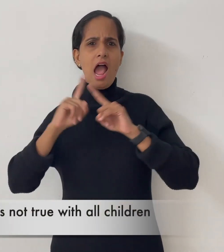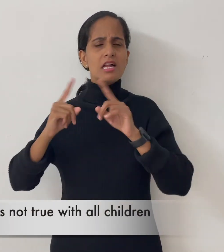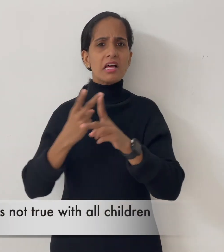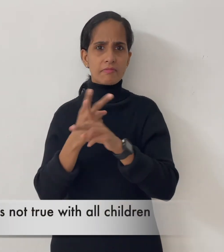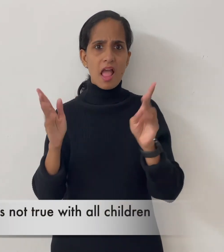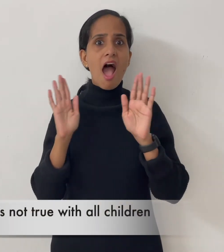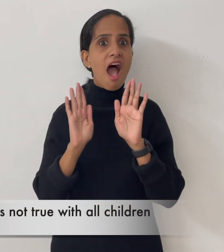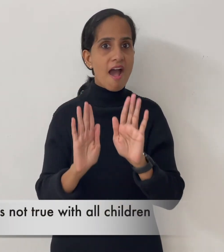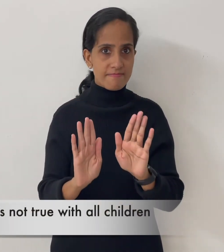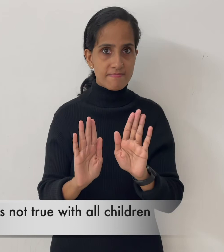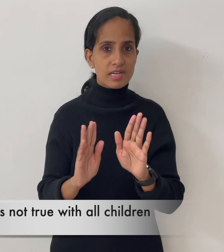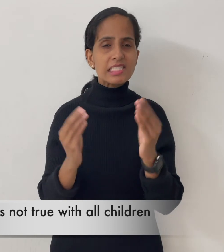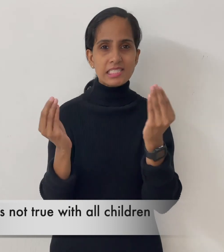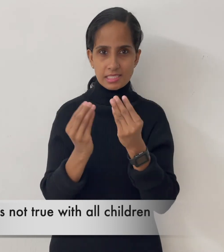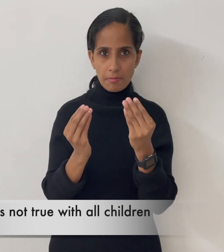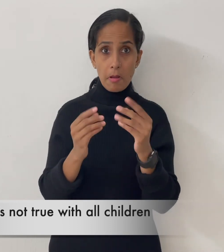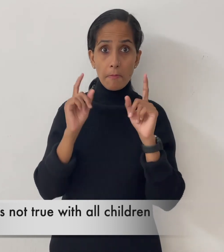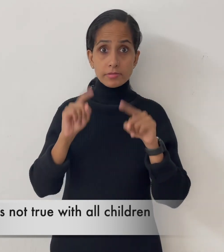But that's not true with all children.